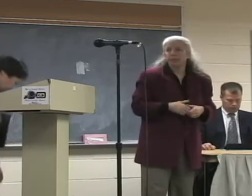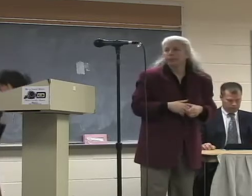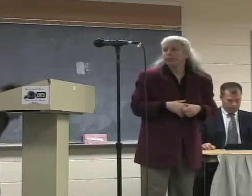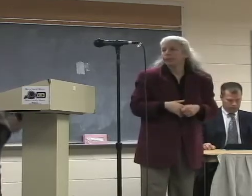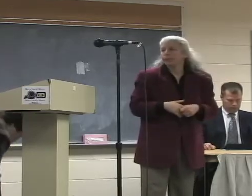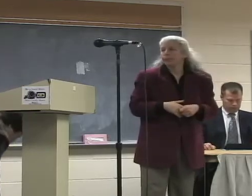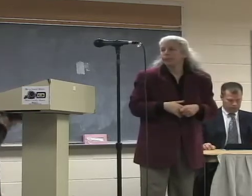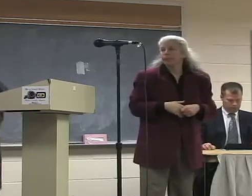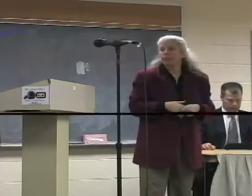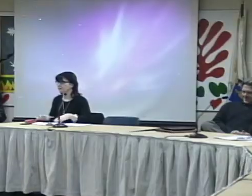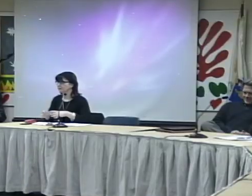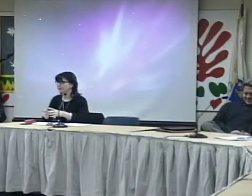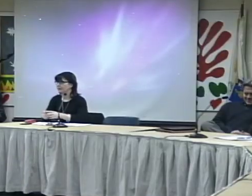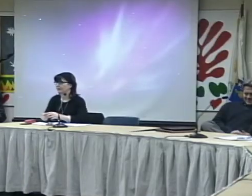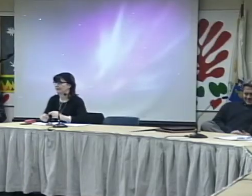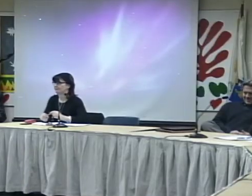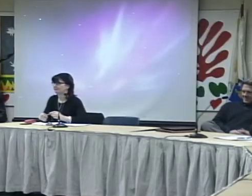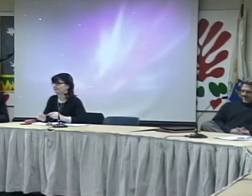Thank you.